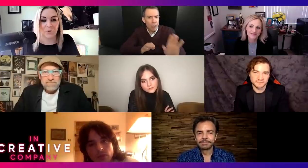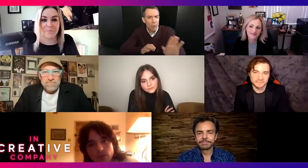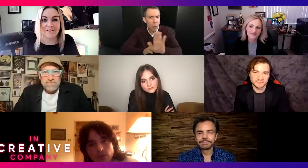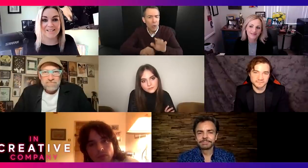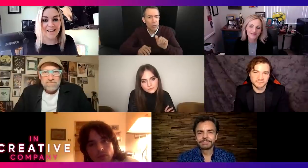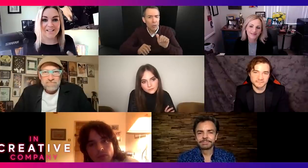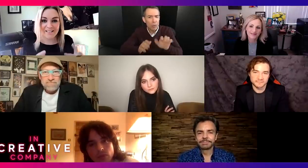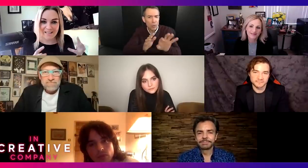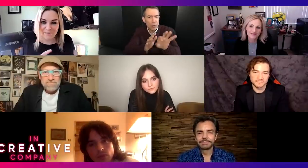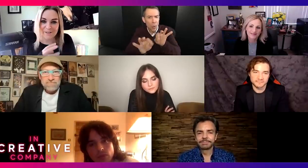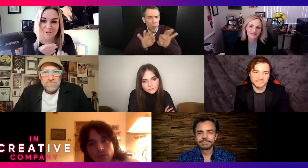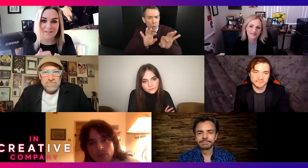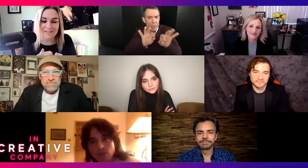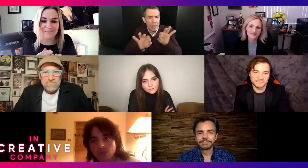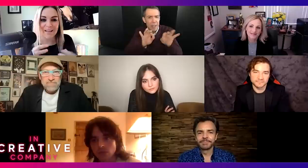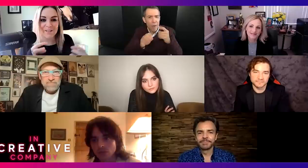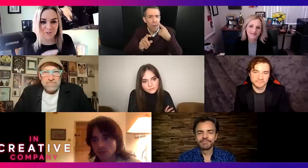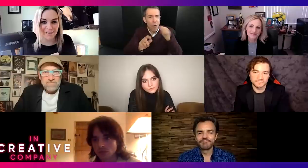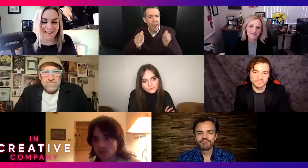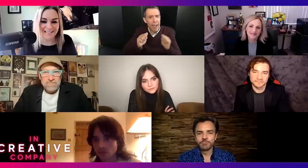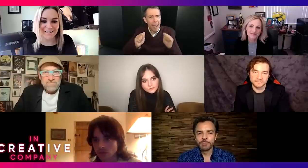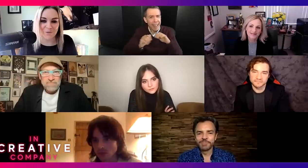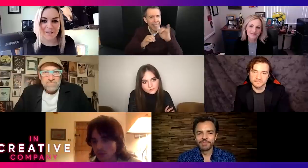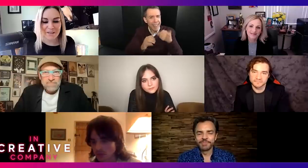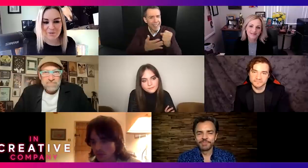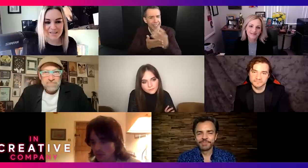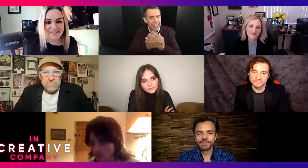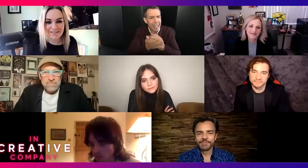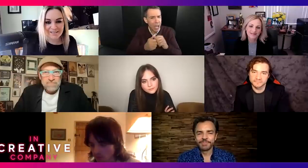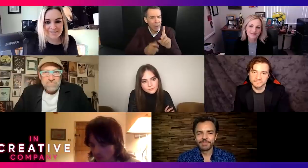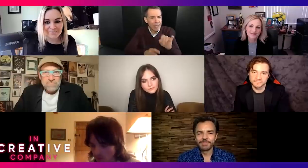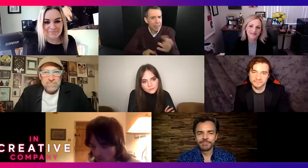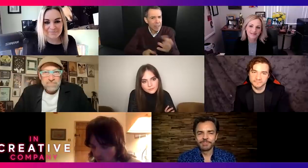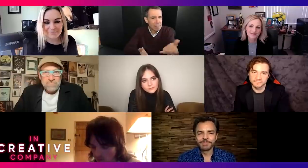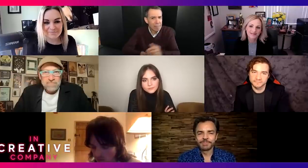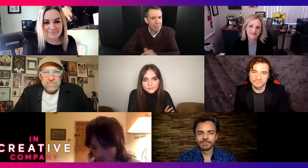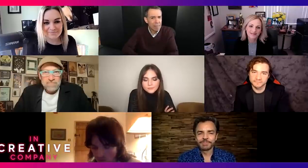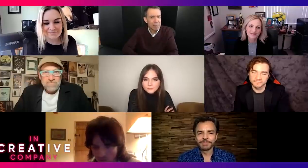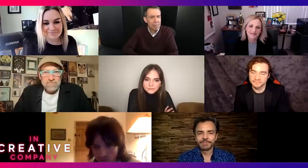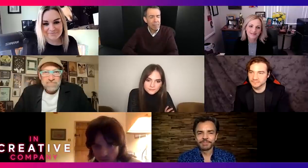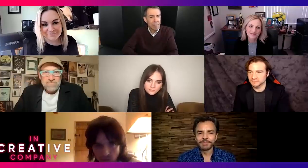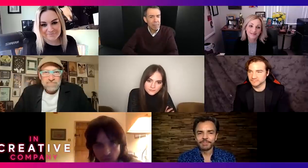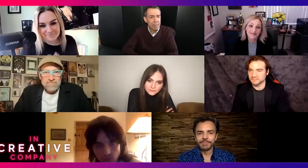your performance to keep it so intimate and so connected in the way that you did.